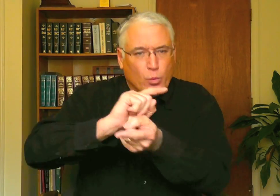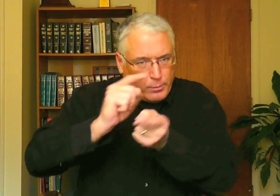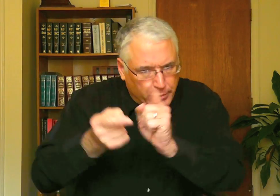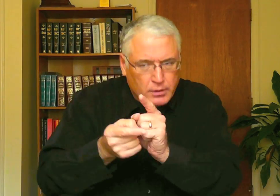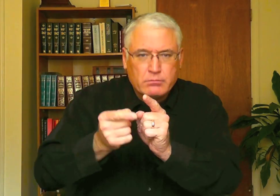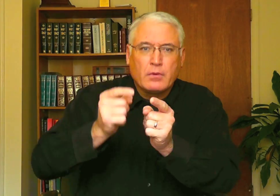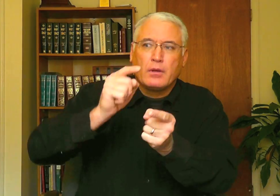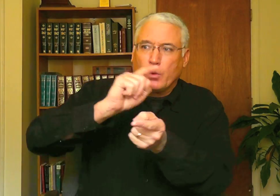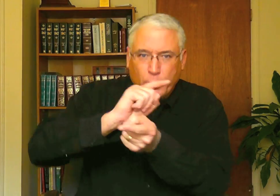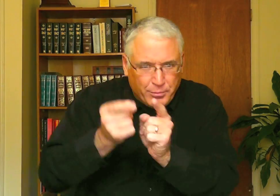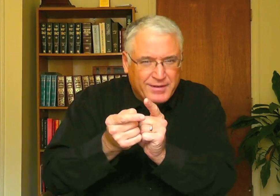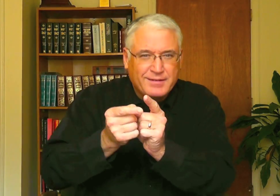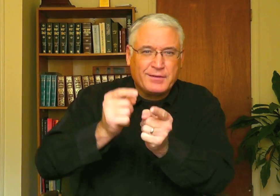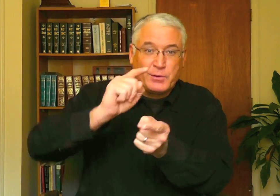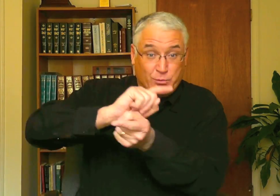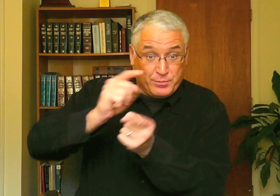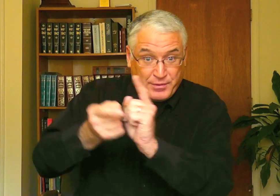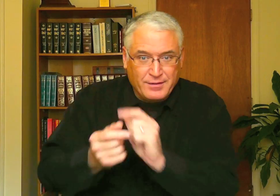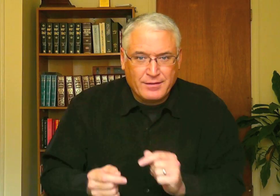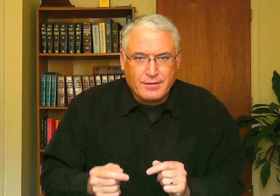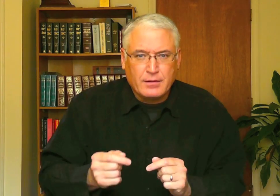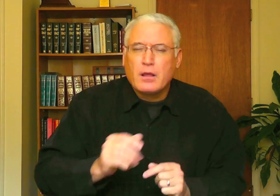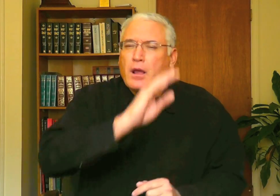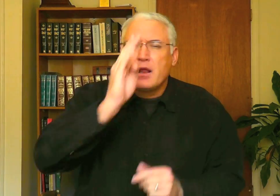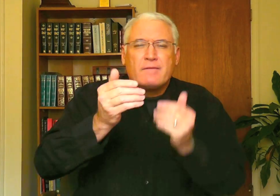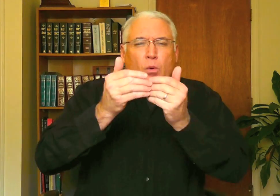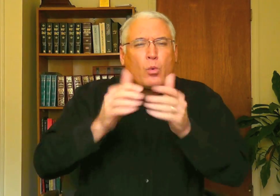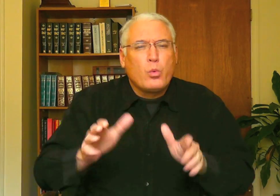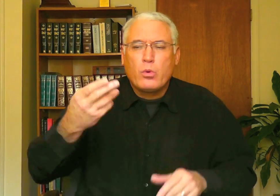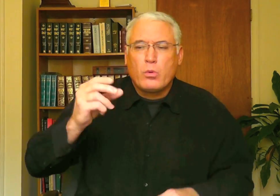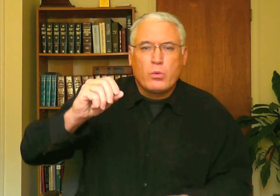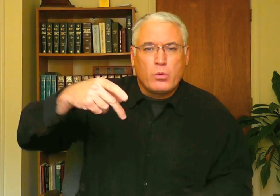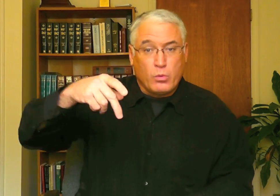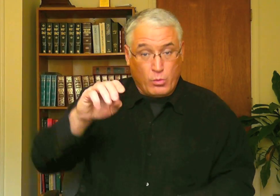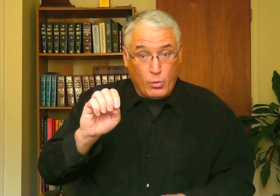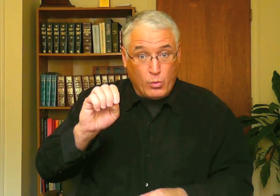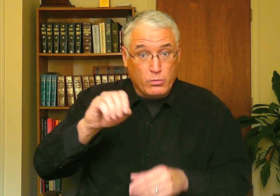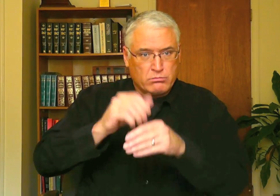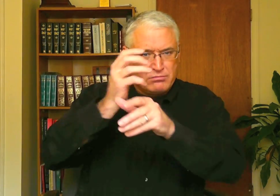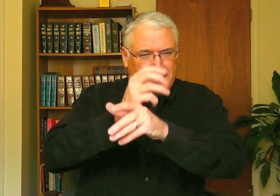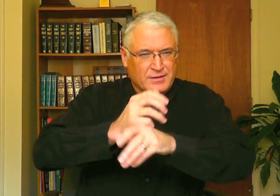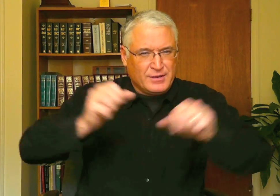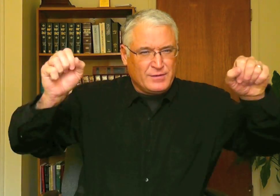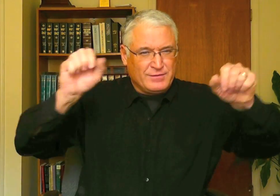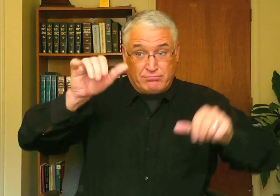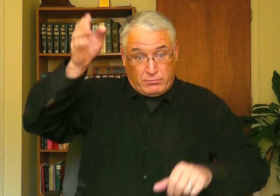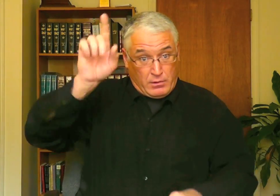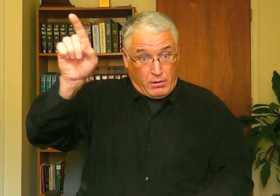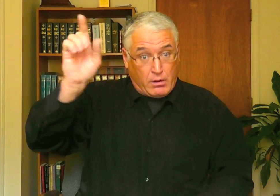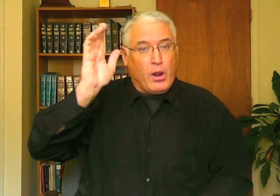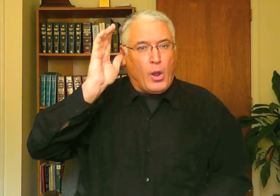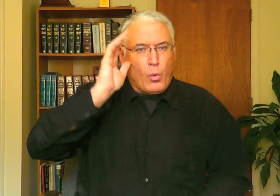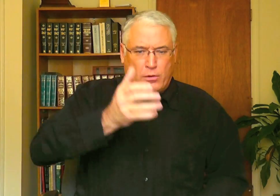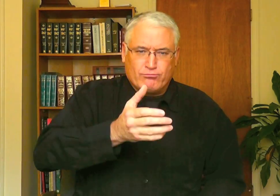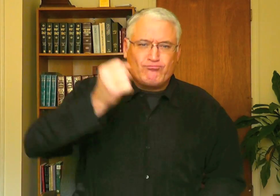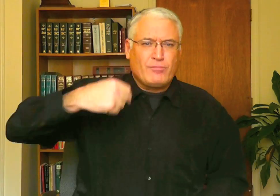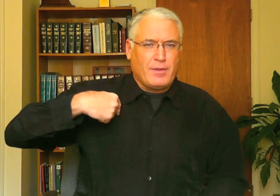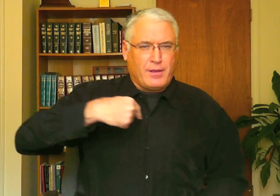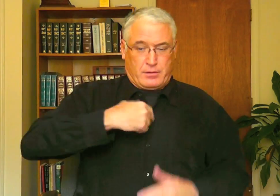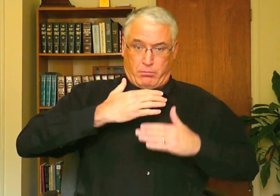repent whenever we sin, again and again. And He will never leave us. He will save us, and